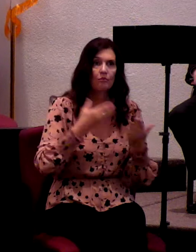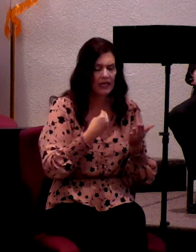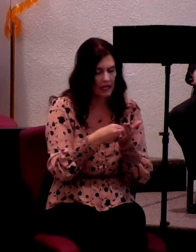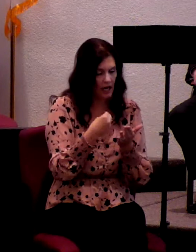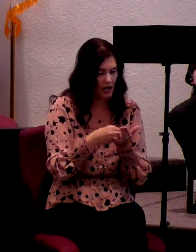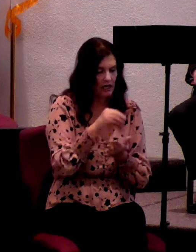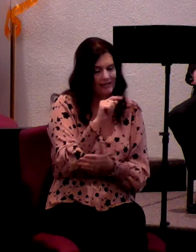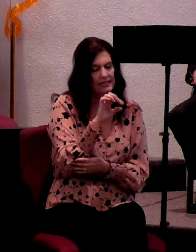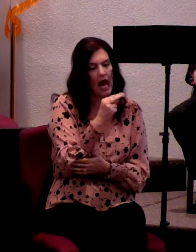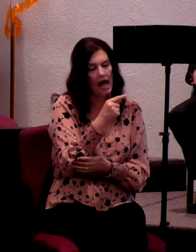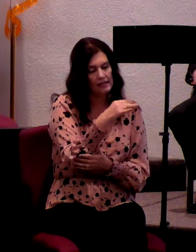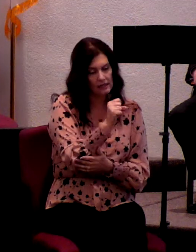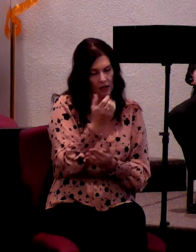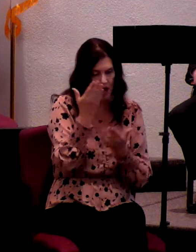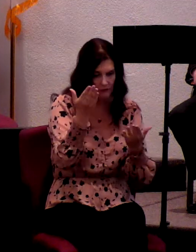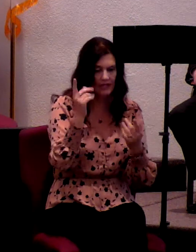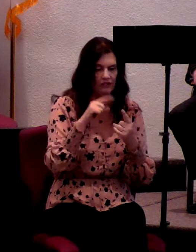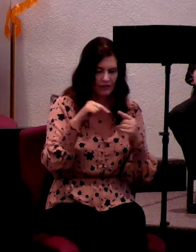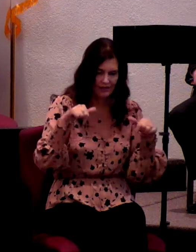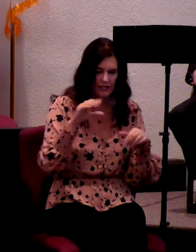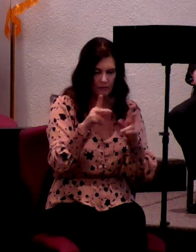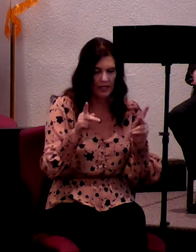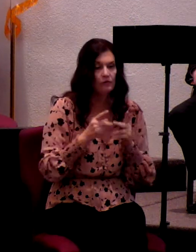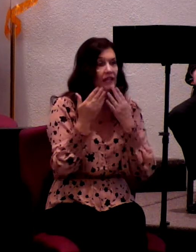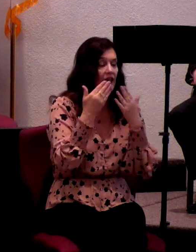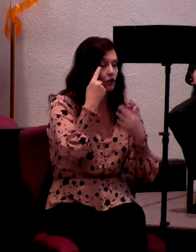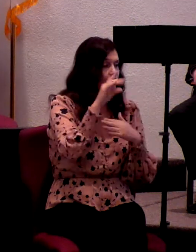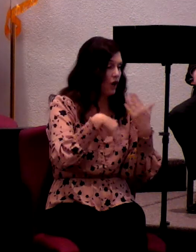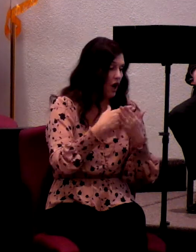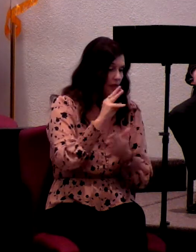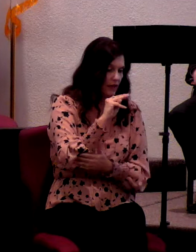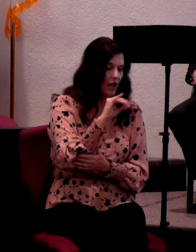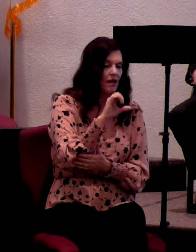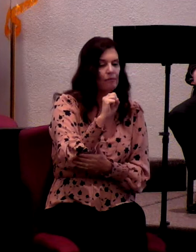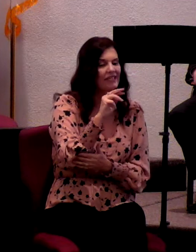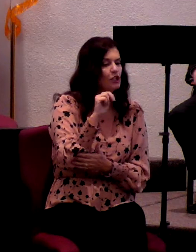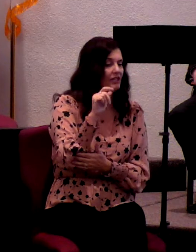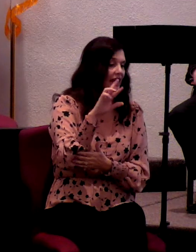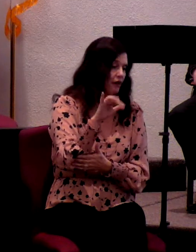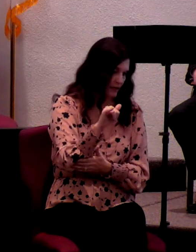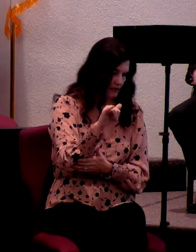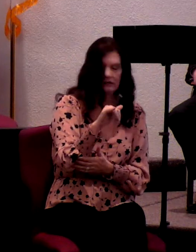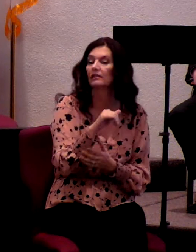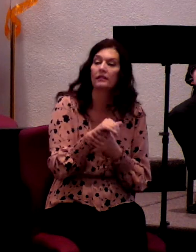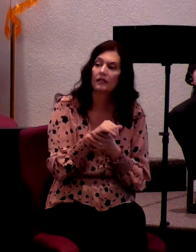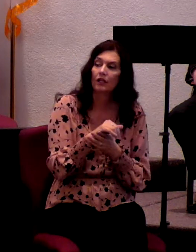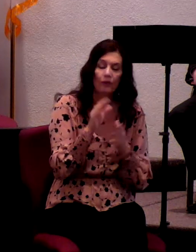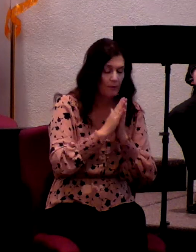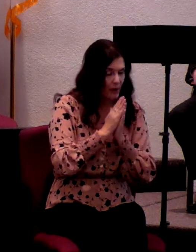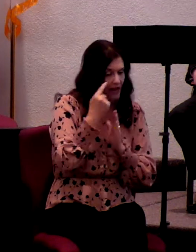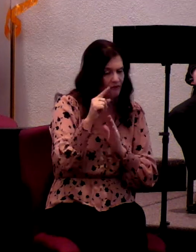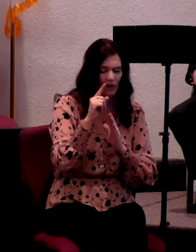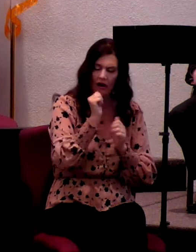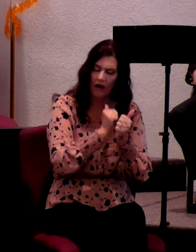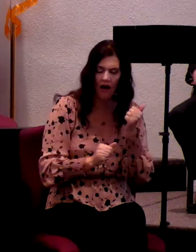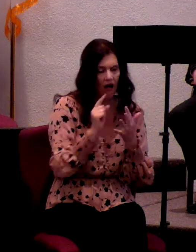this storehouse. Father, we do thank you for the missionaries that we just visited on the tape. Dear Lord, we pray for every missionary that leaves